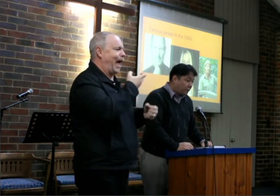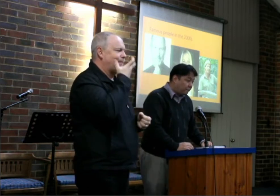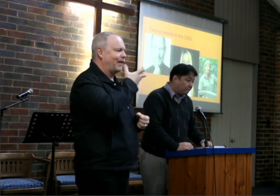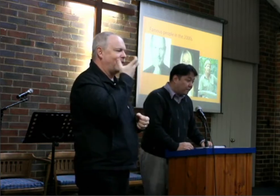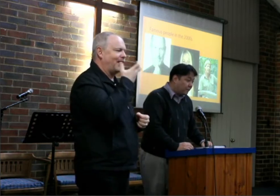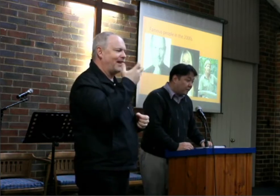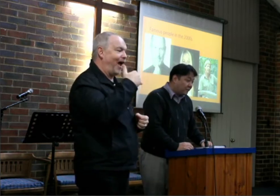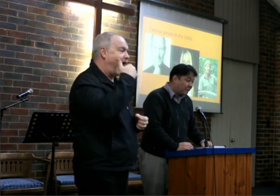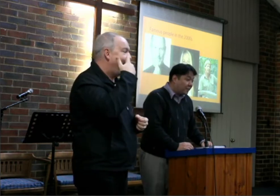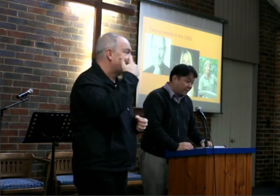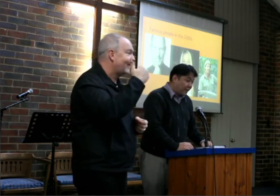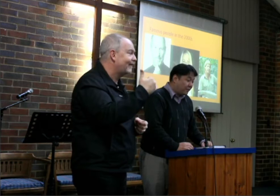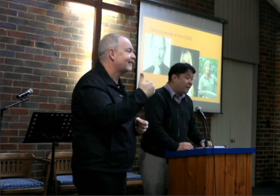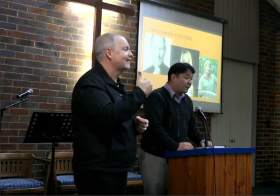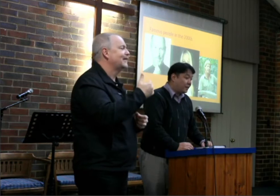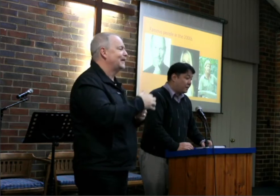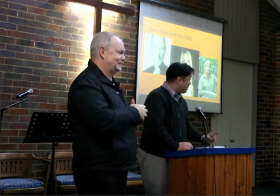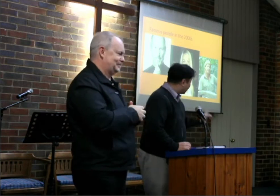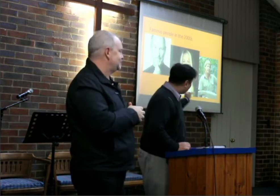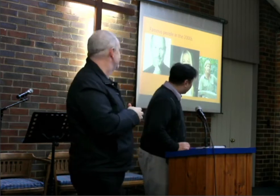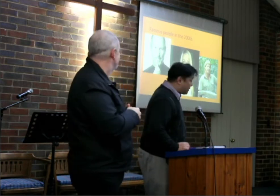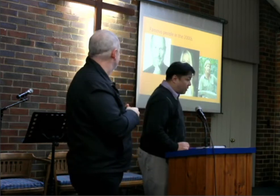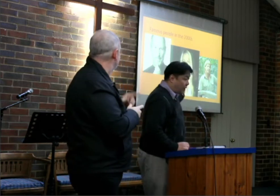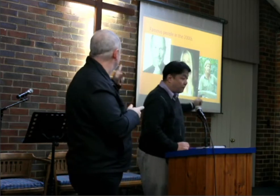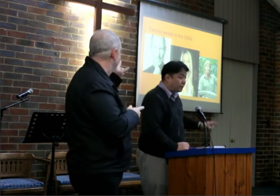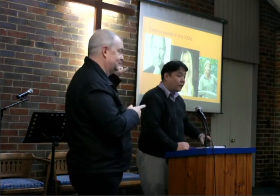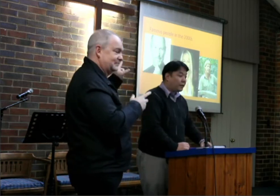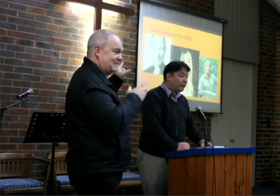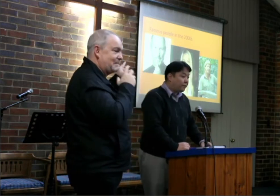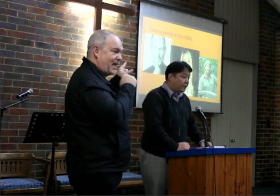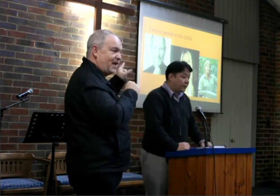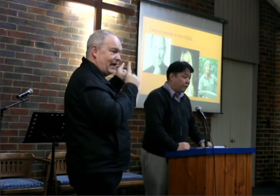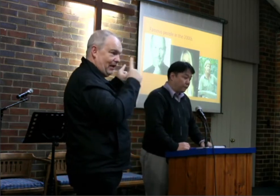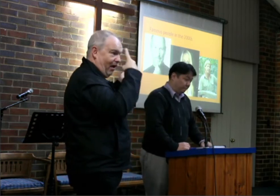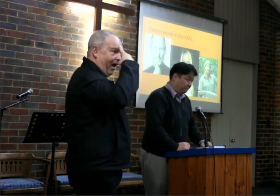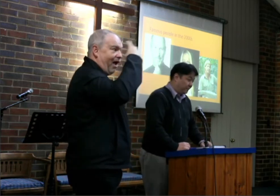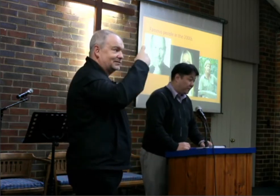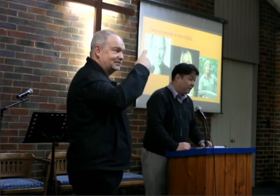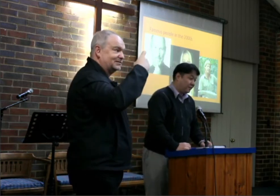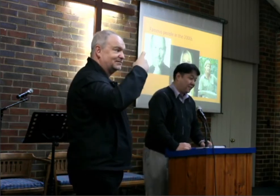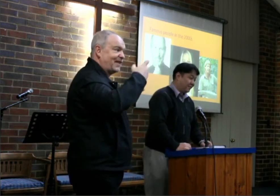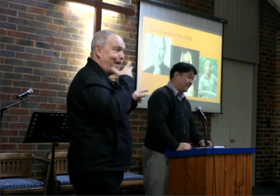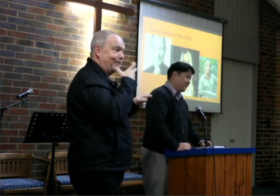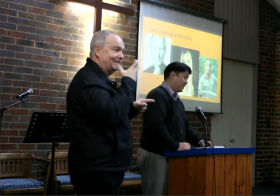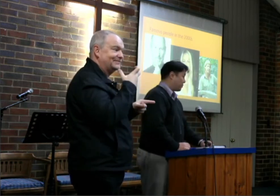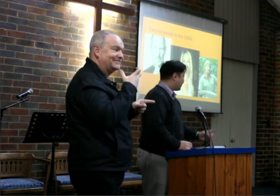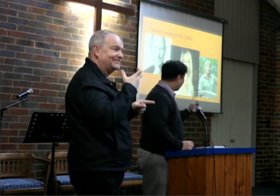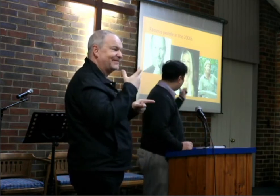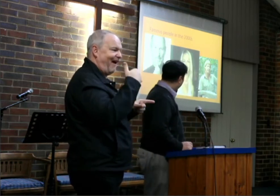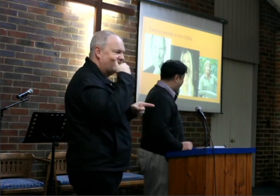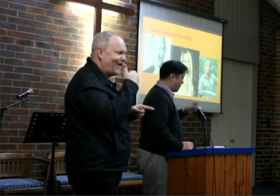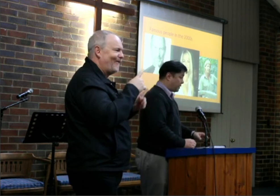iPhone? Yeah? This guy, he invented the iPhone. All right, so